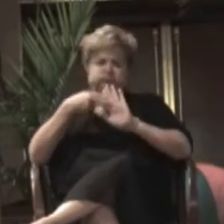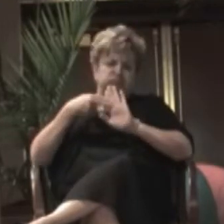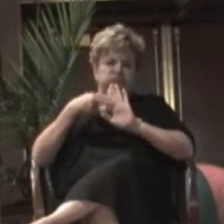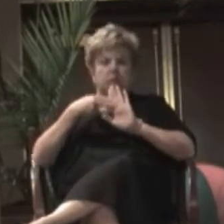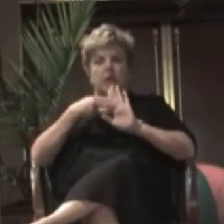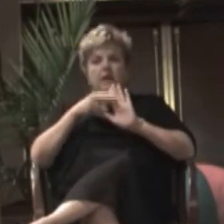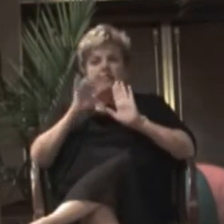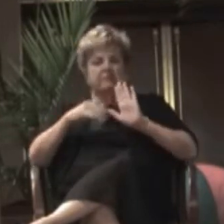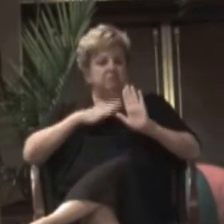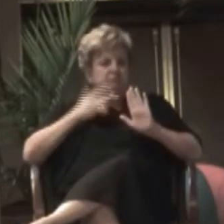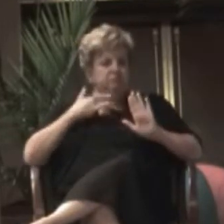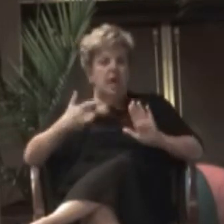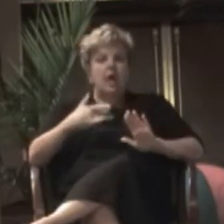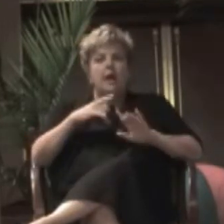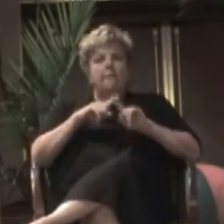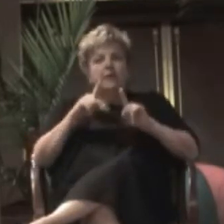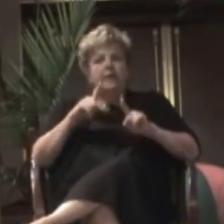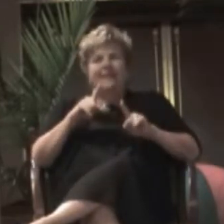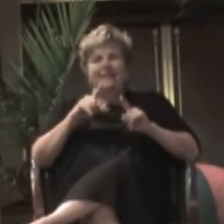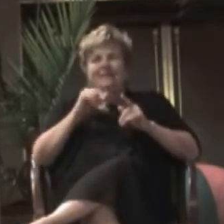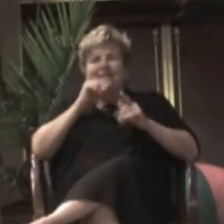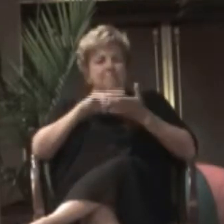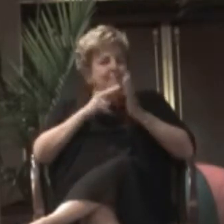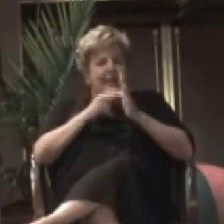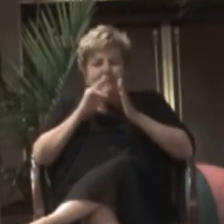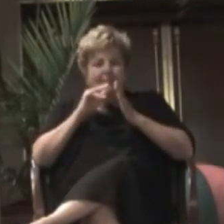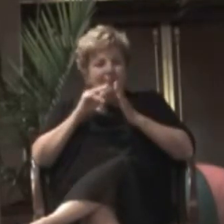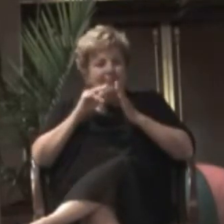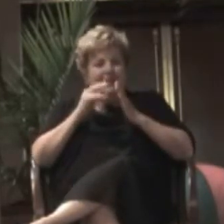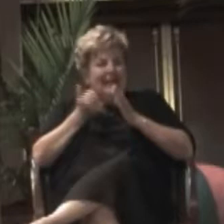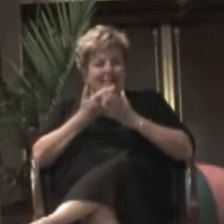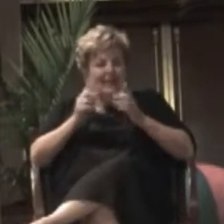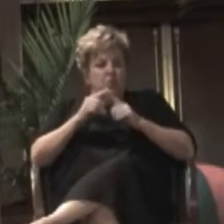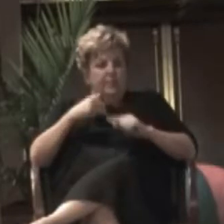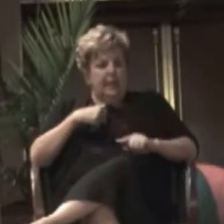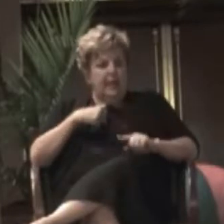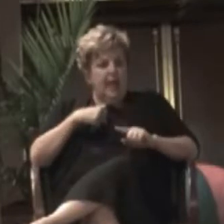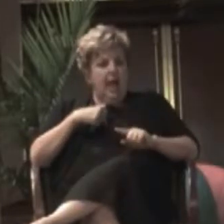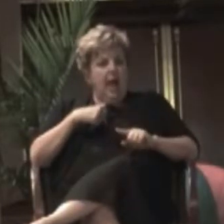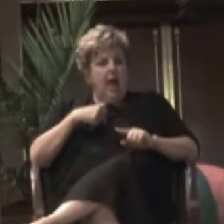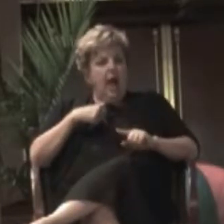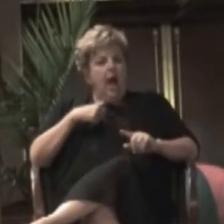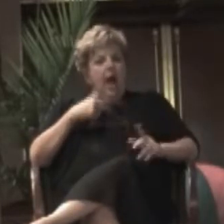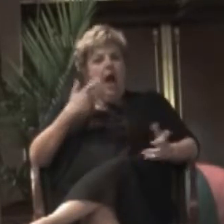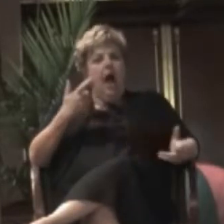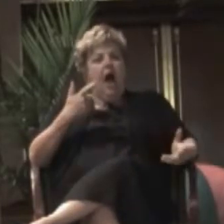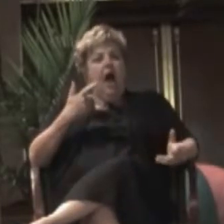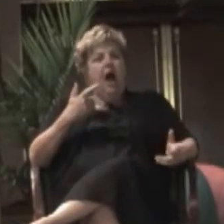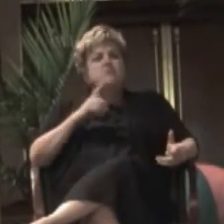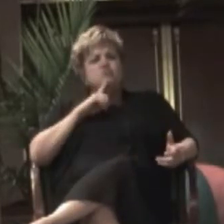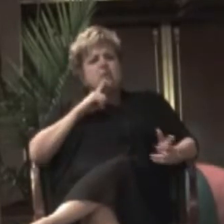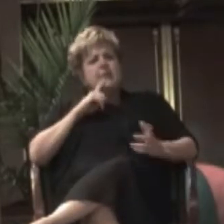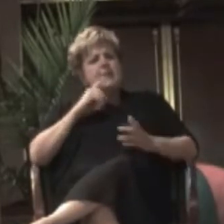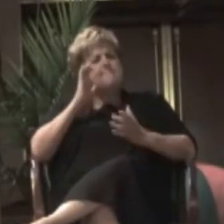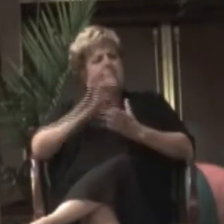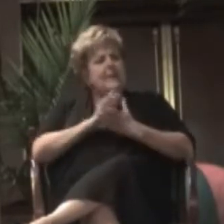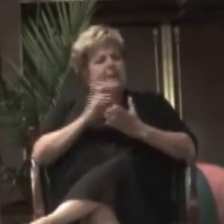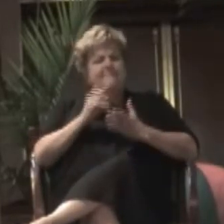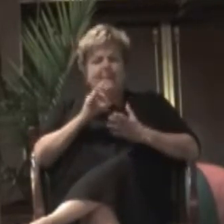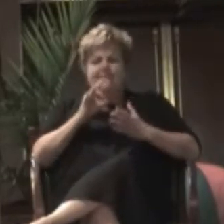that didn't mean anything to me. I really believed deep down that I was a world beater if I could just hold my feet. If I could just stand up long